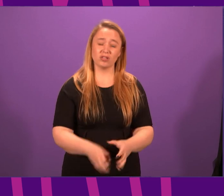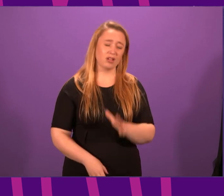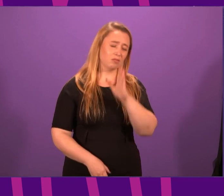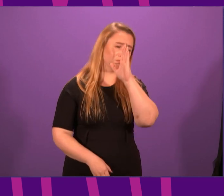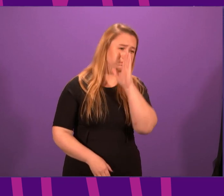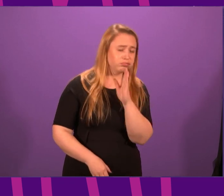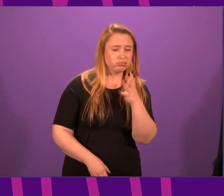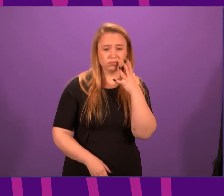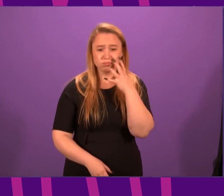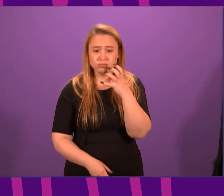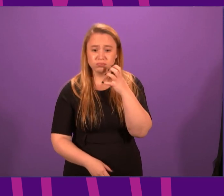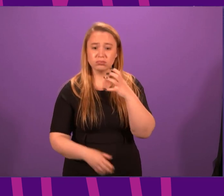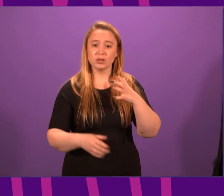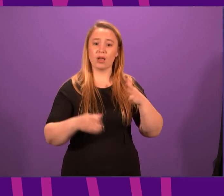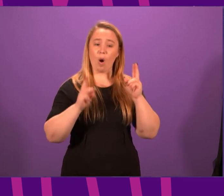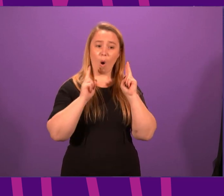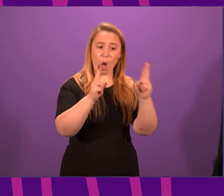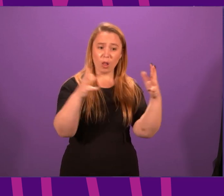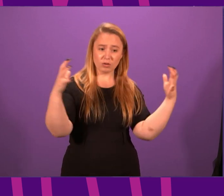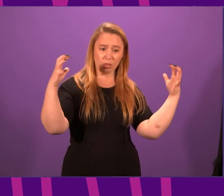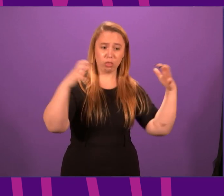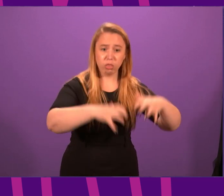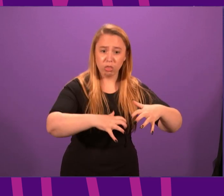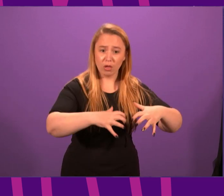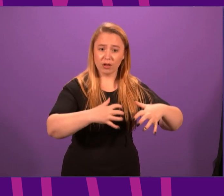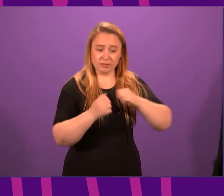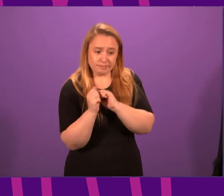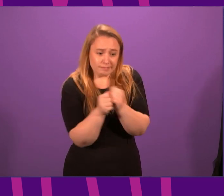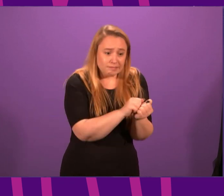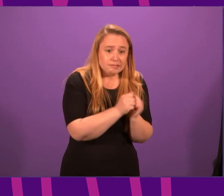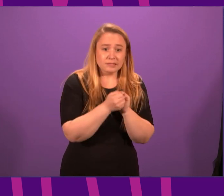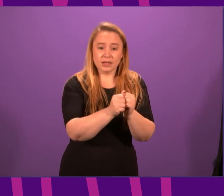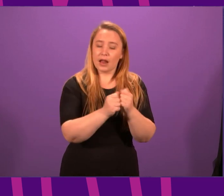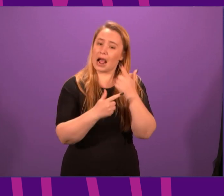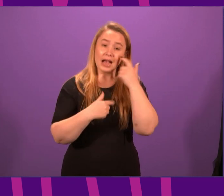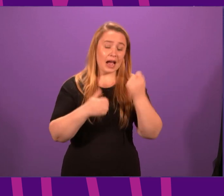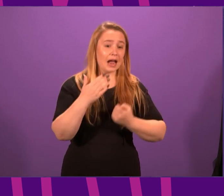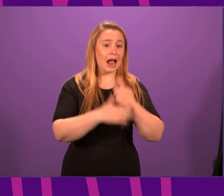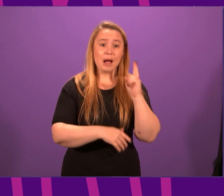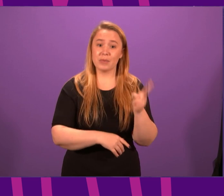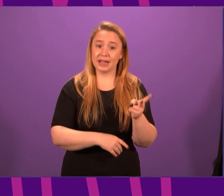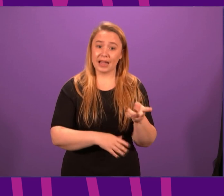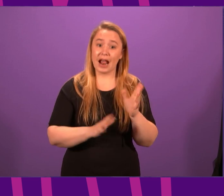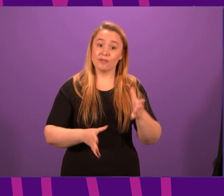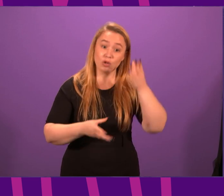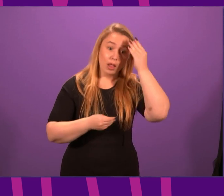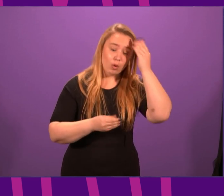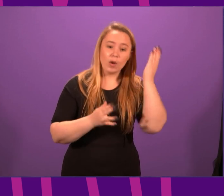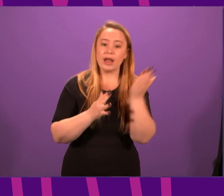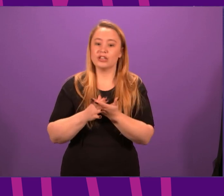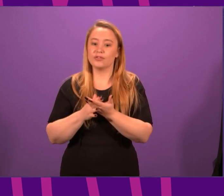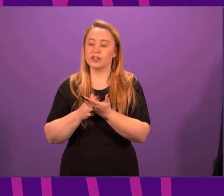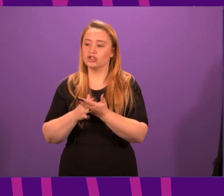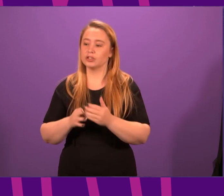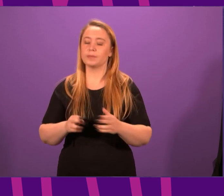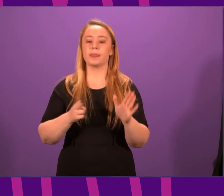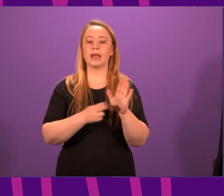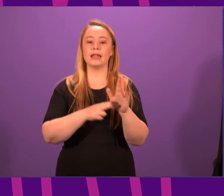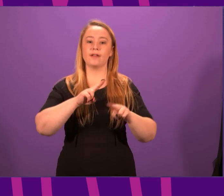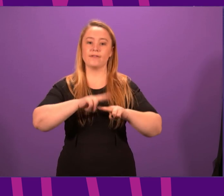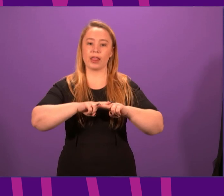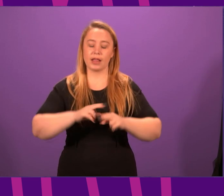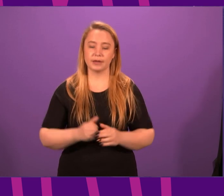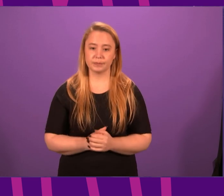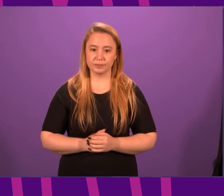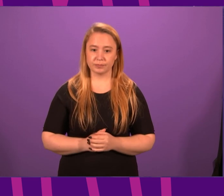to overcrowded halls. We can't let this happen again. Let's learn. Yes? Neil Findlay.